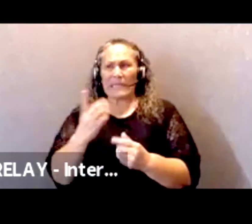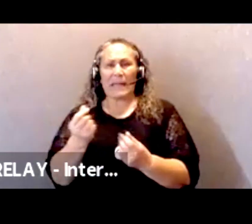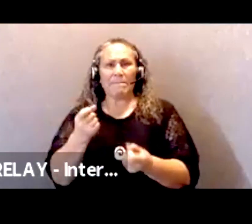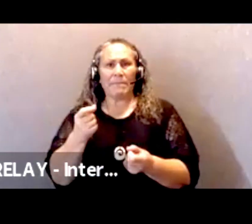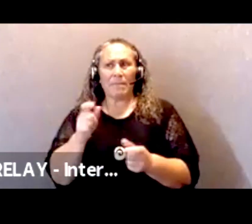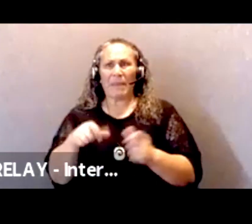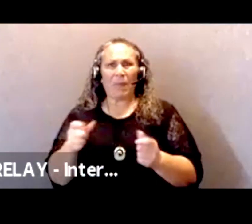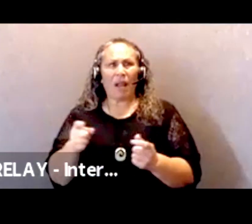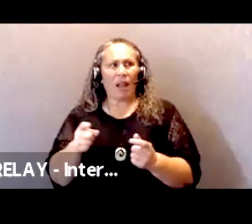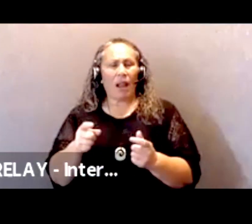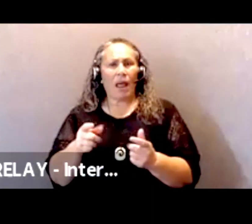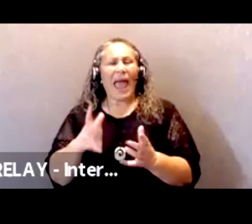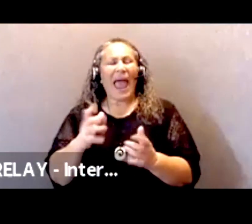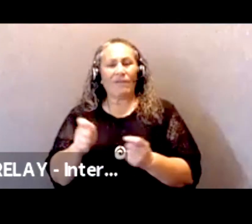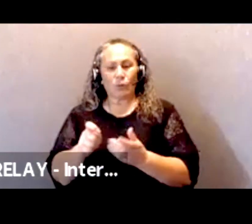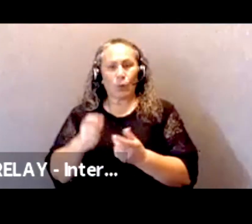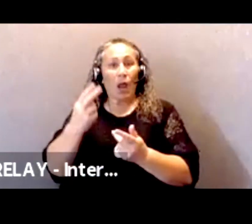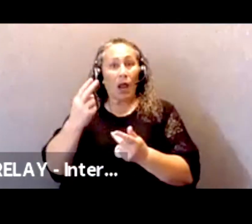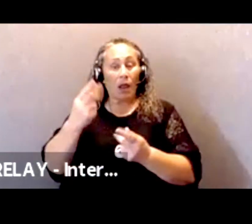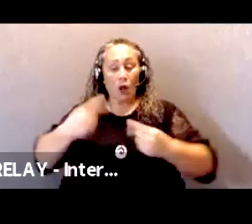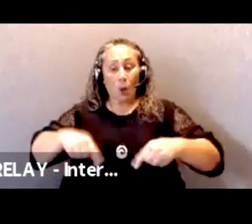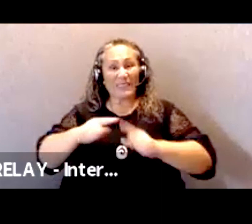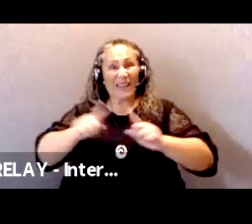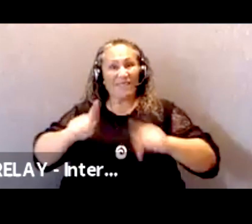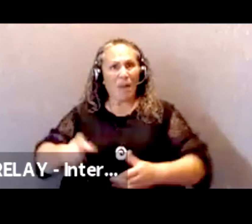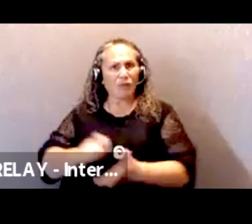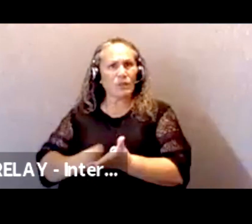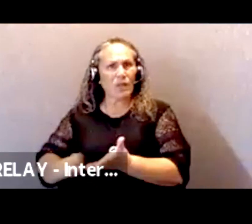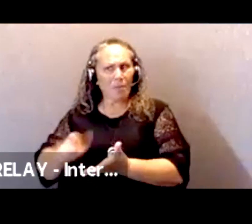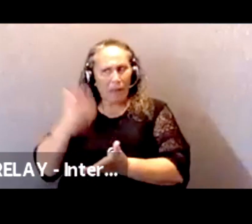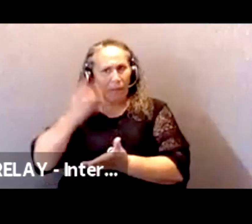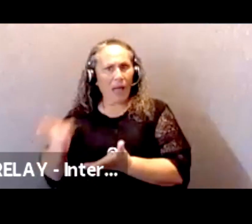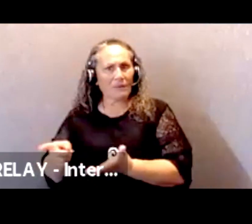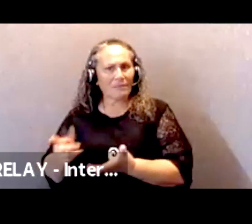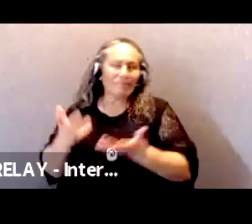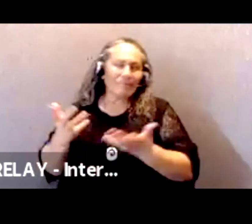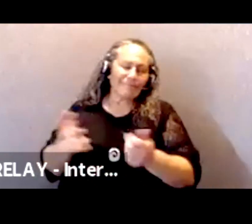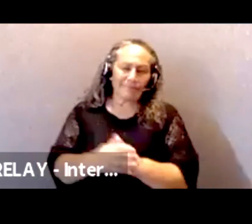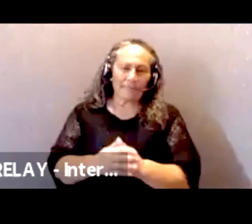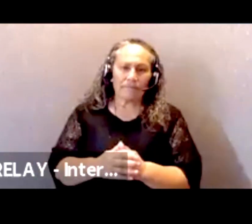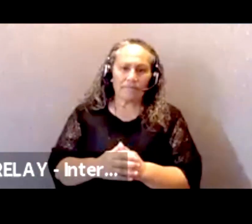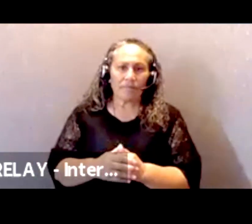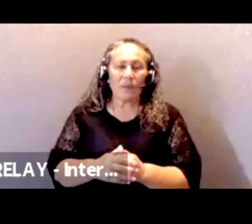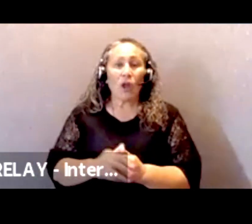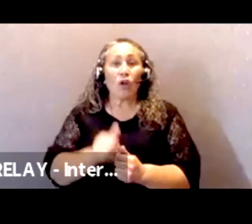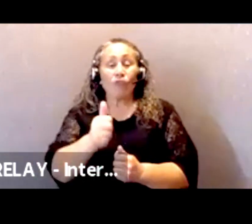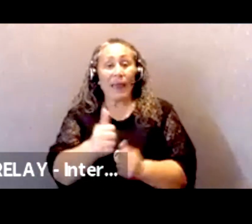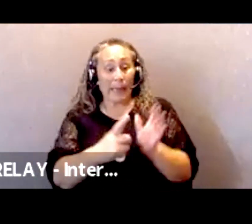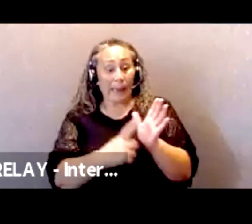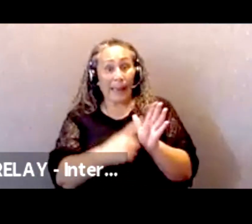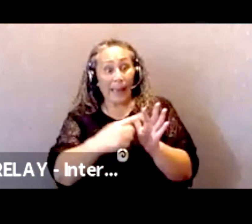sign a consent form. Okay. Cool. Liz, that might be something you can chase up